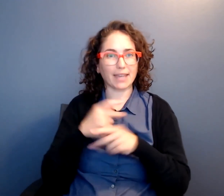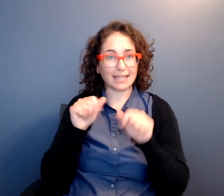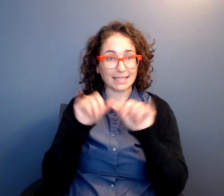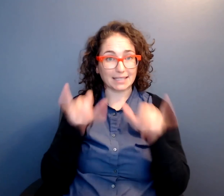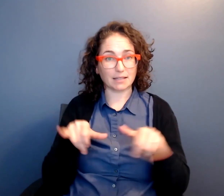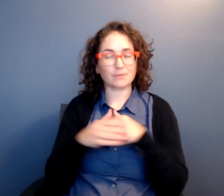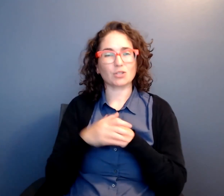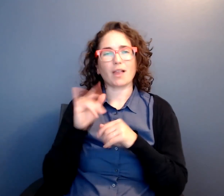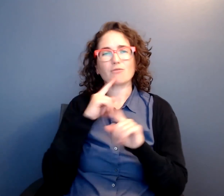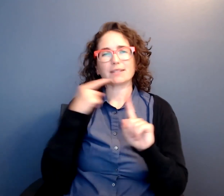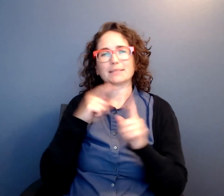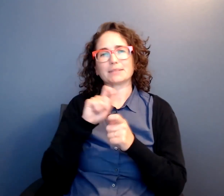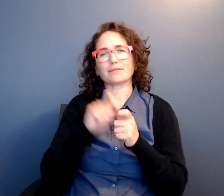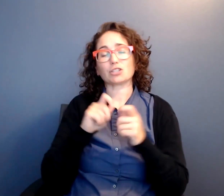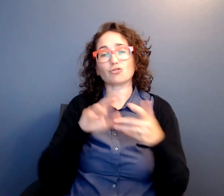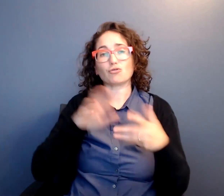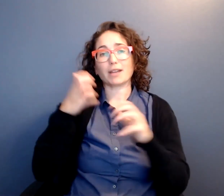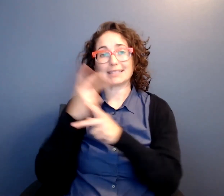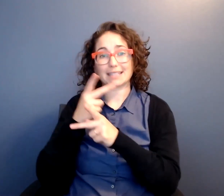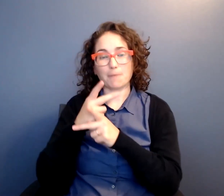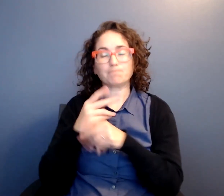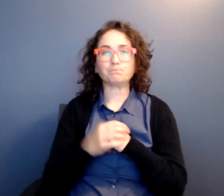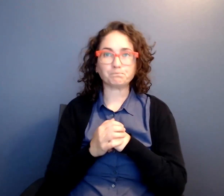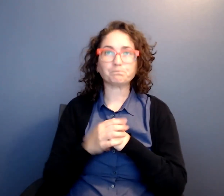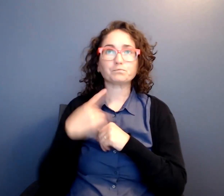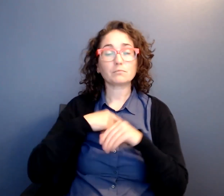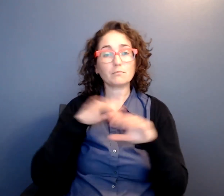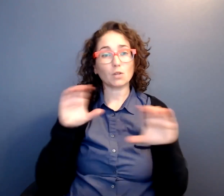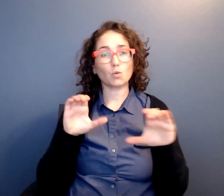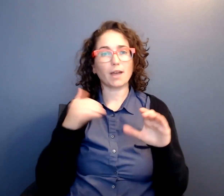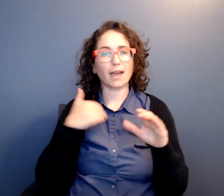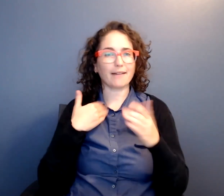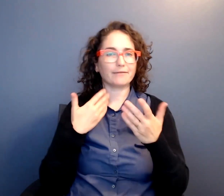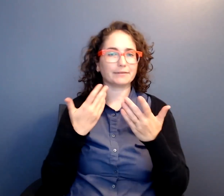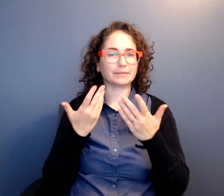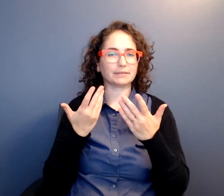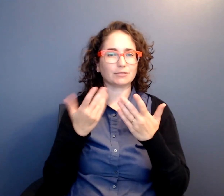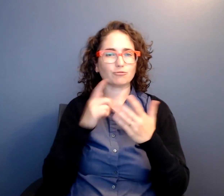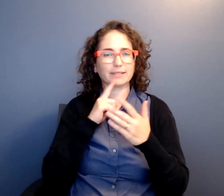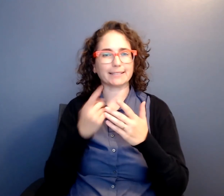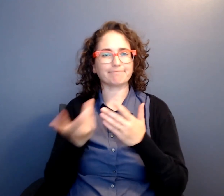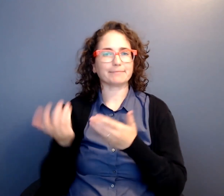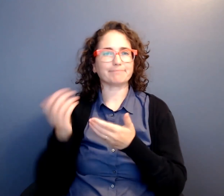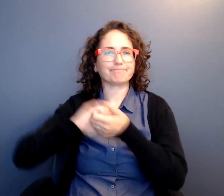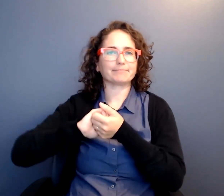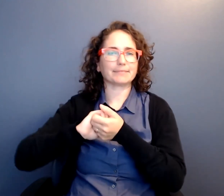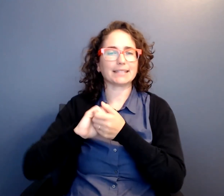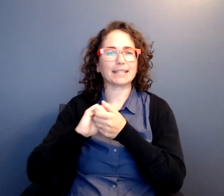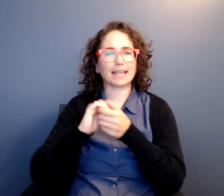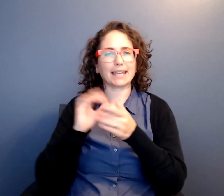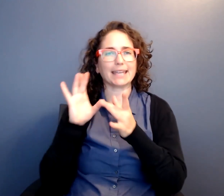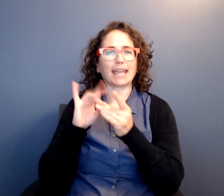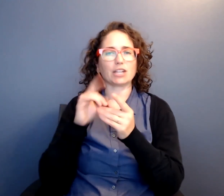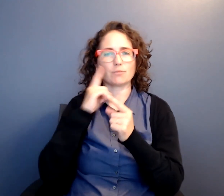in particular, what we do is we use a sister circle model of engagement for pretty much all of our